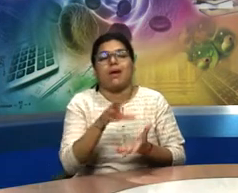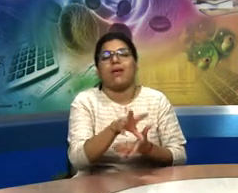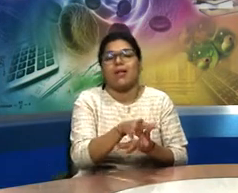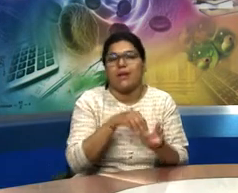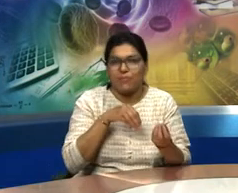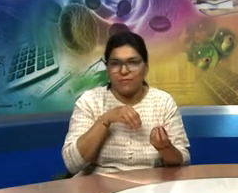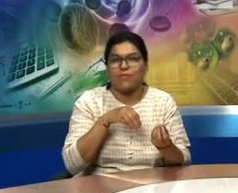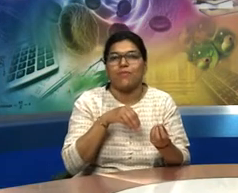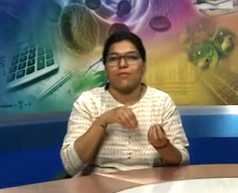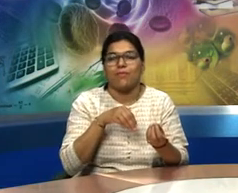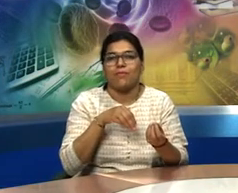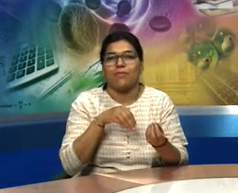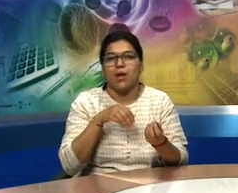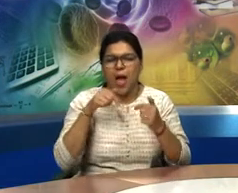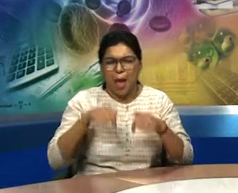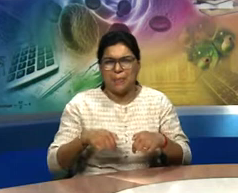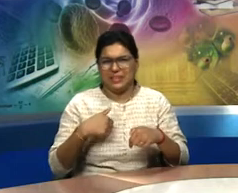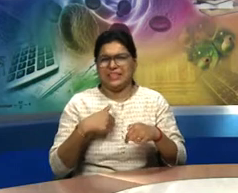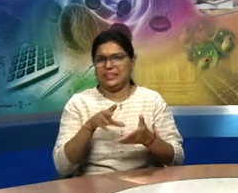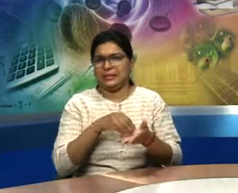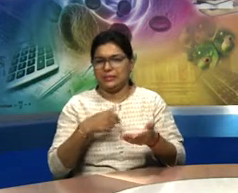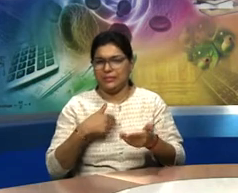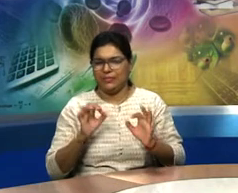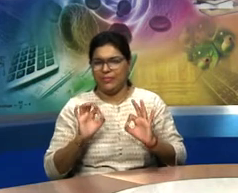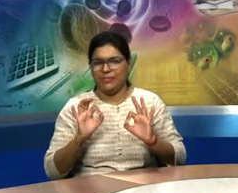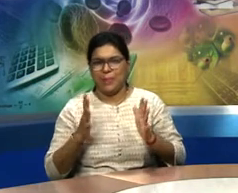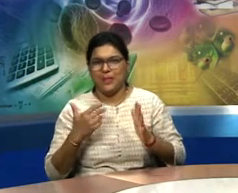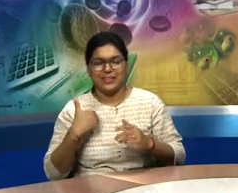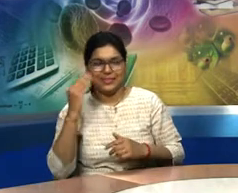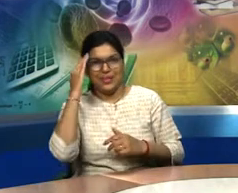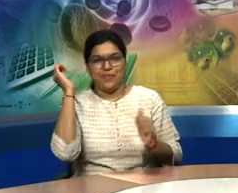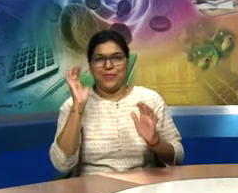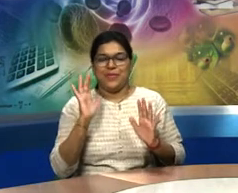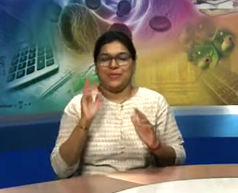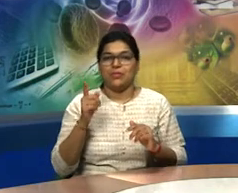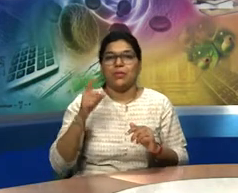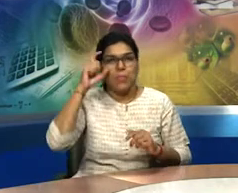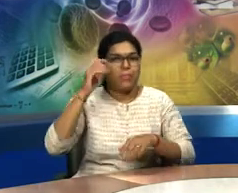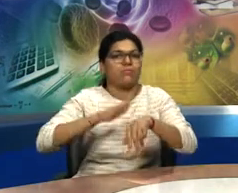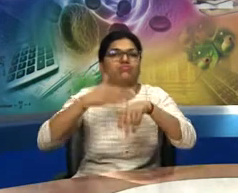when I stole the coins when I was 12 or 13 years old, or